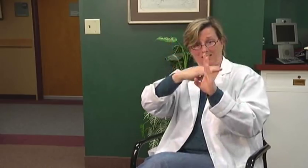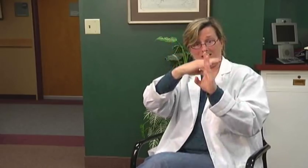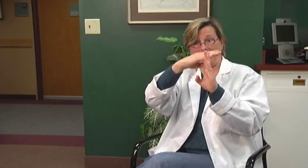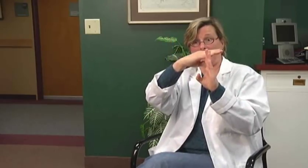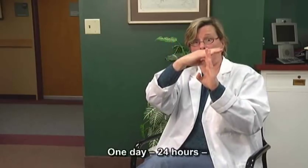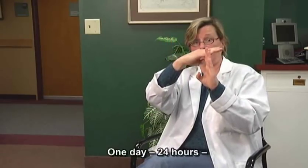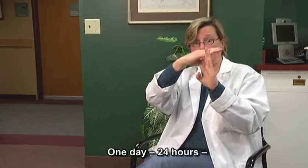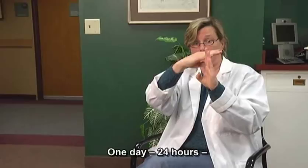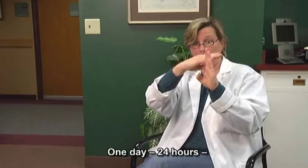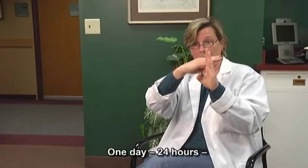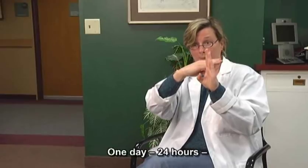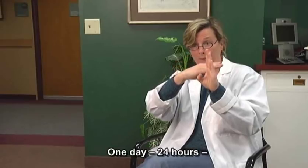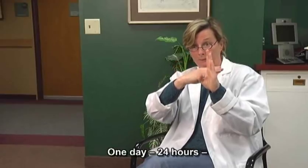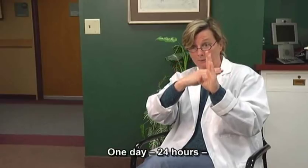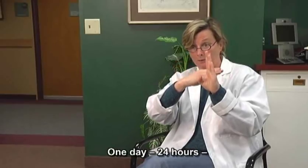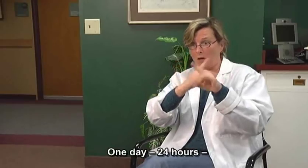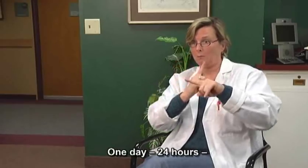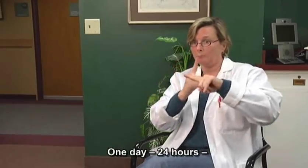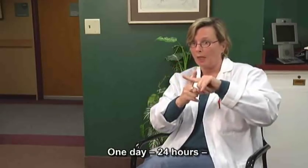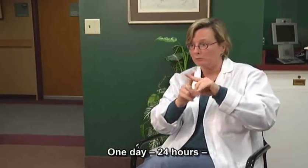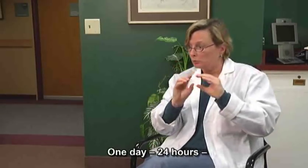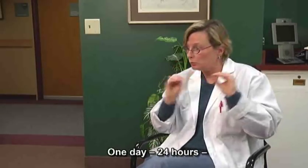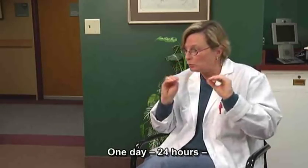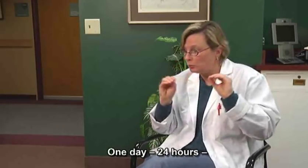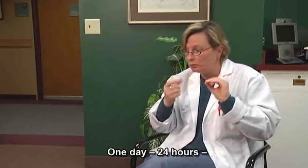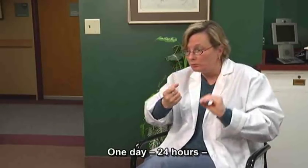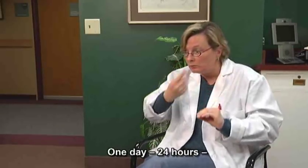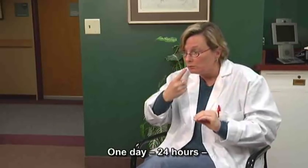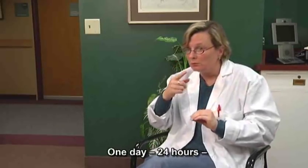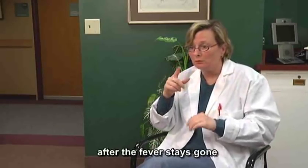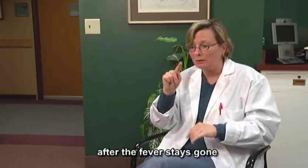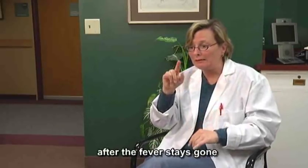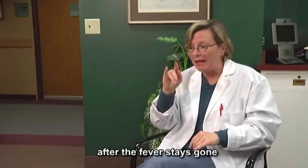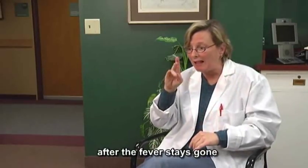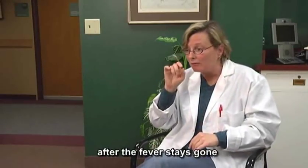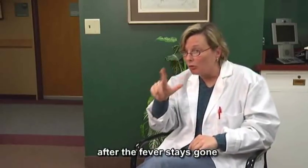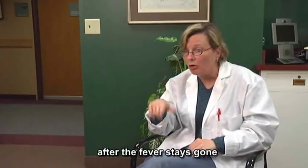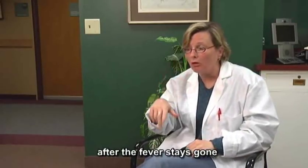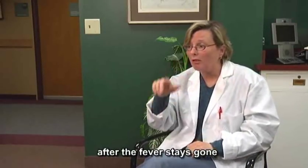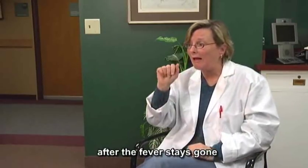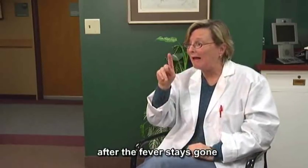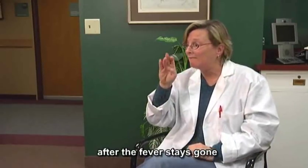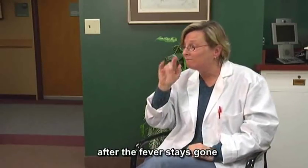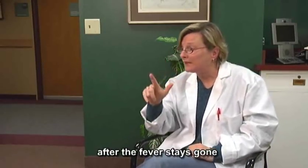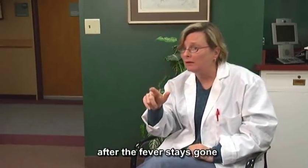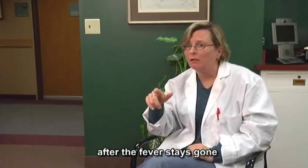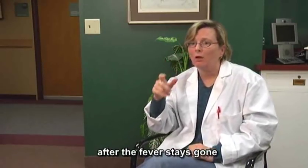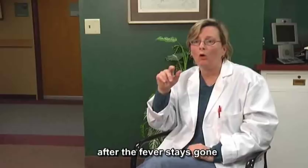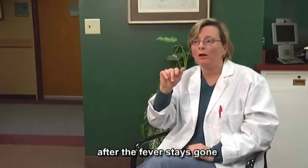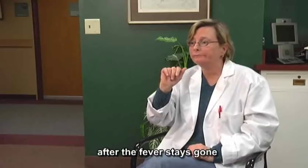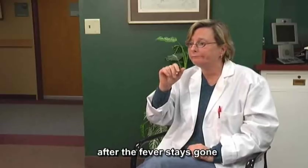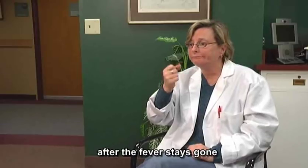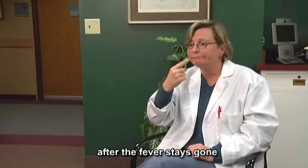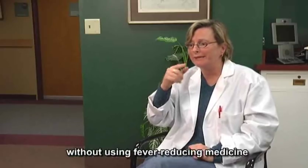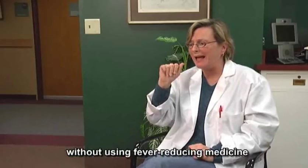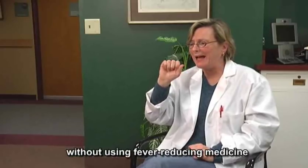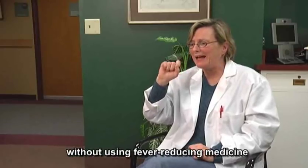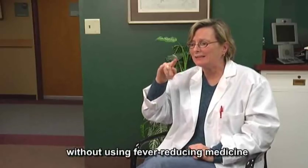one day 24 hours after the fever stays gone without using